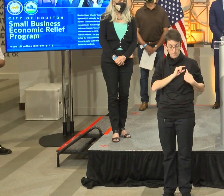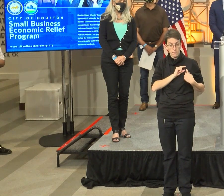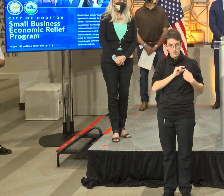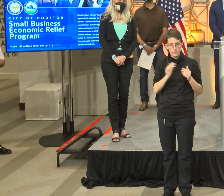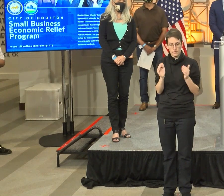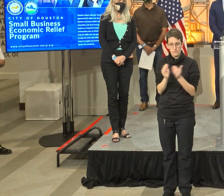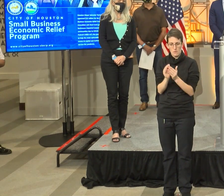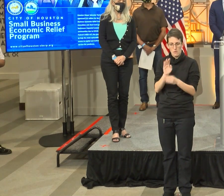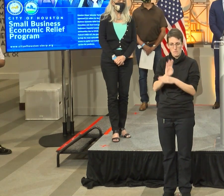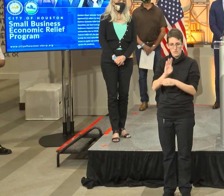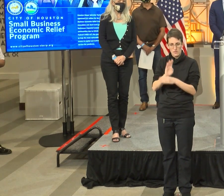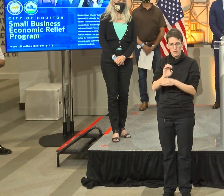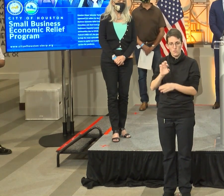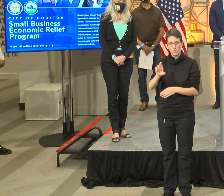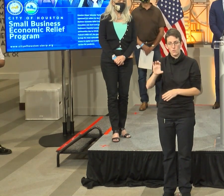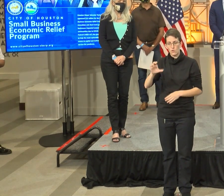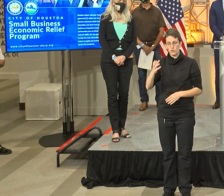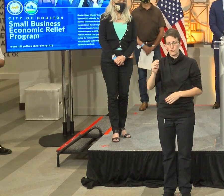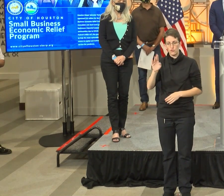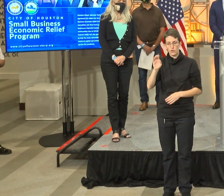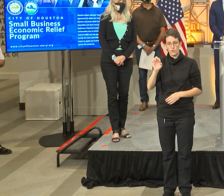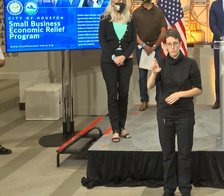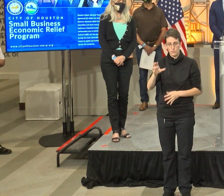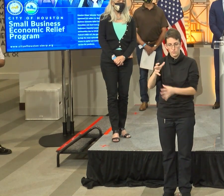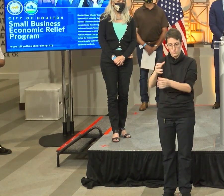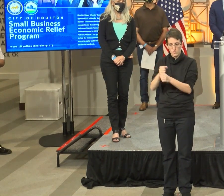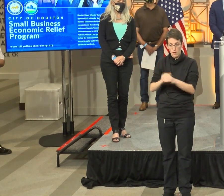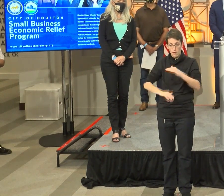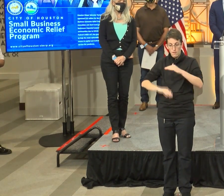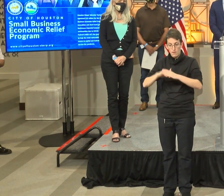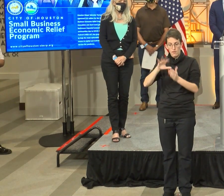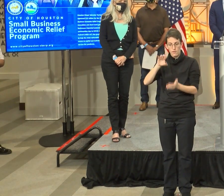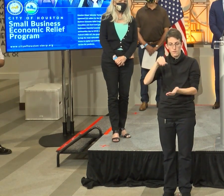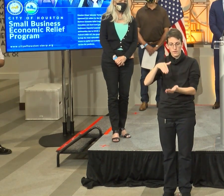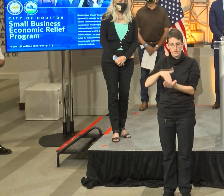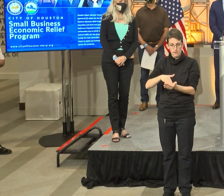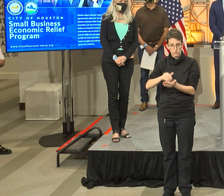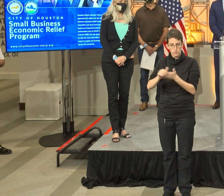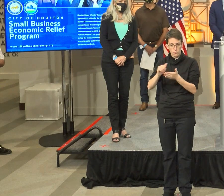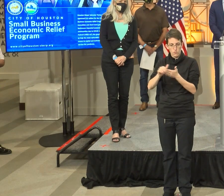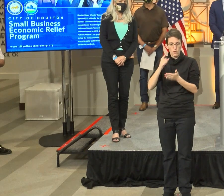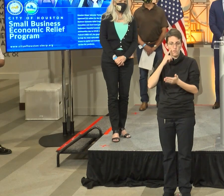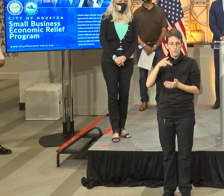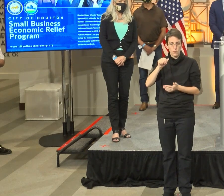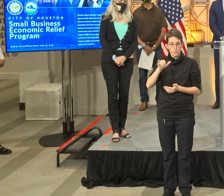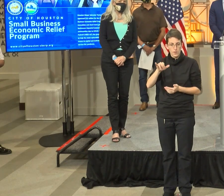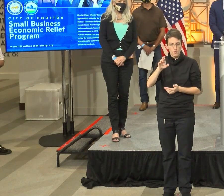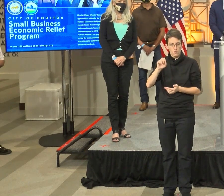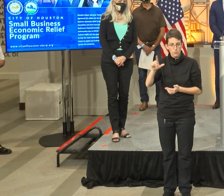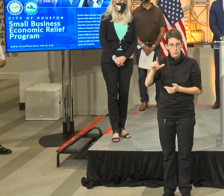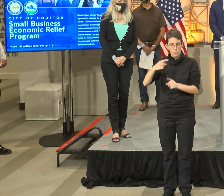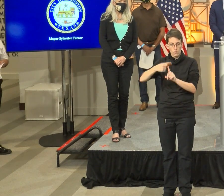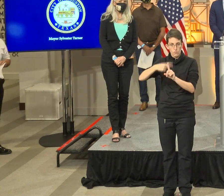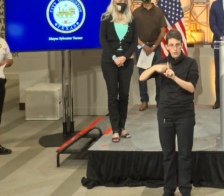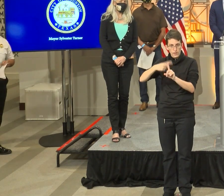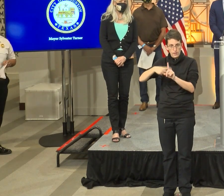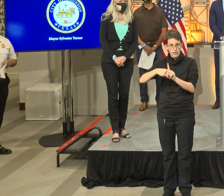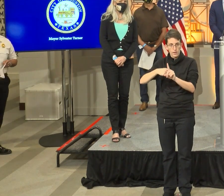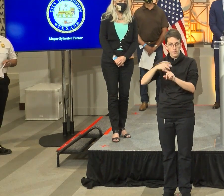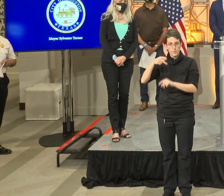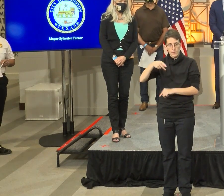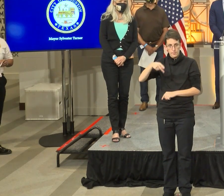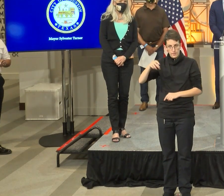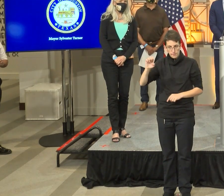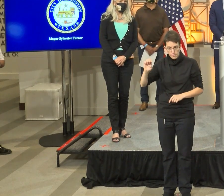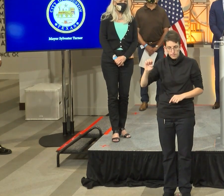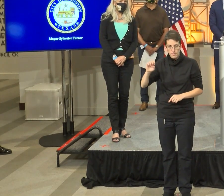business or chamber can receive up to $50,000 to cover payroll, rent, personal protective equipment